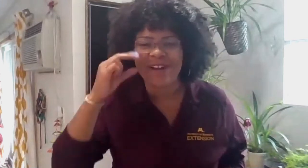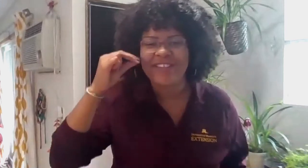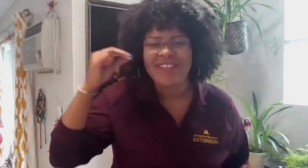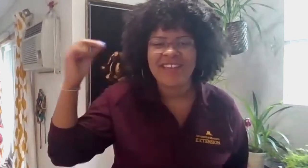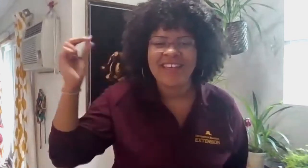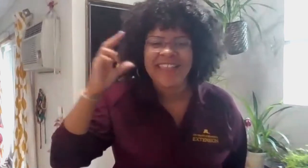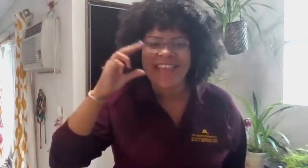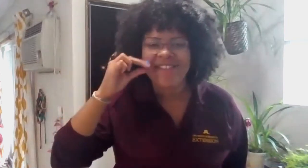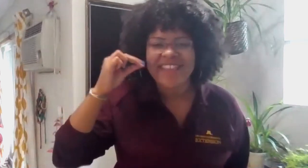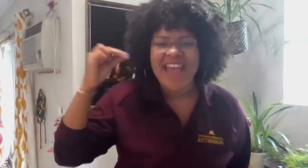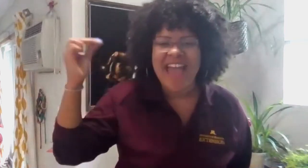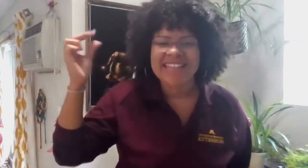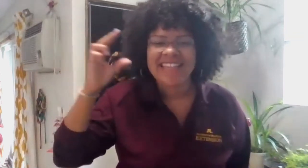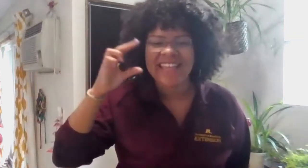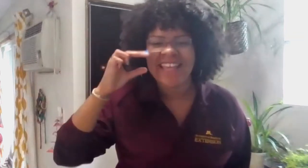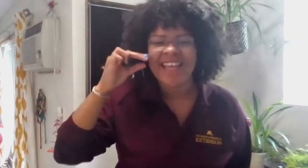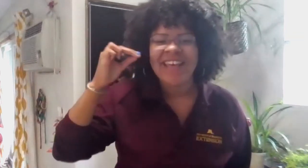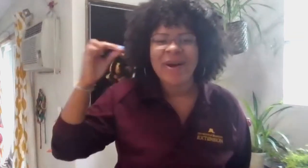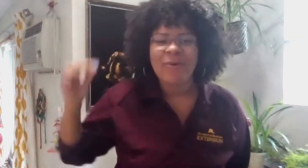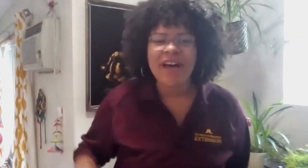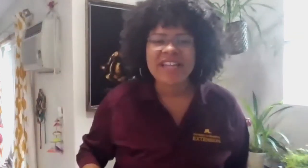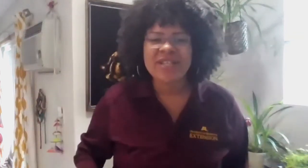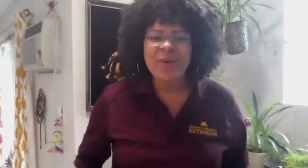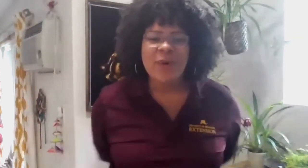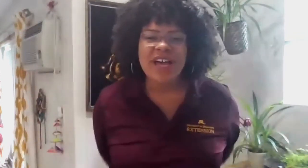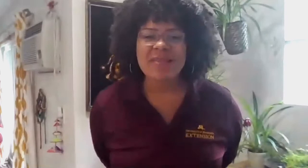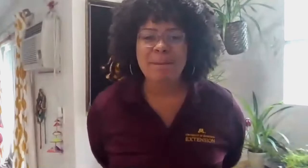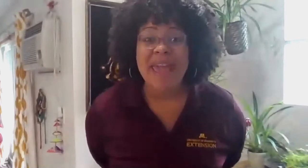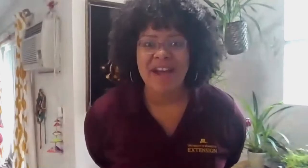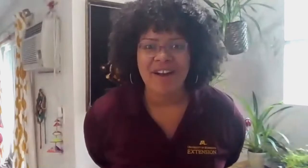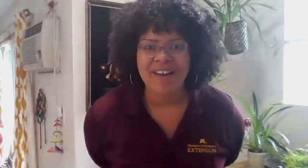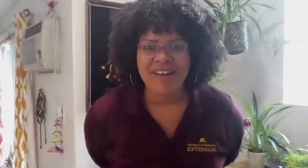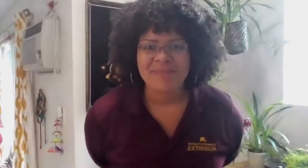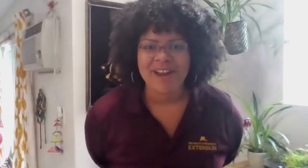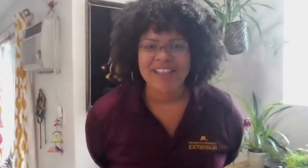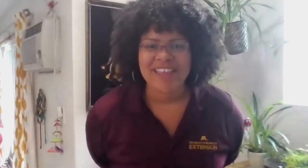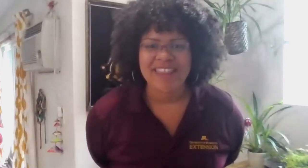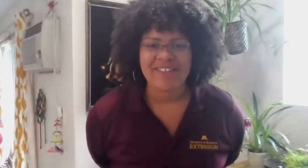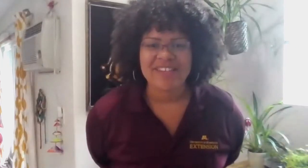whiskers. That was cat. What was bear in American Sign Language?